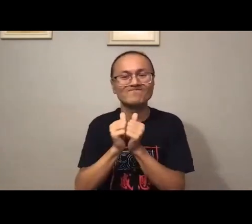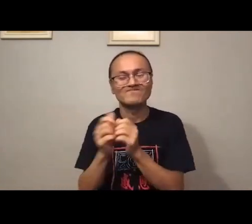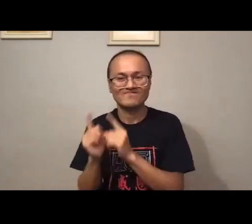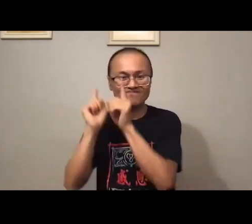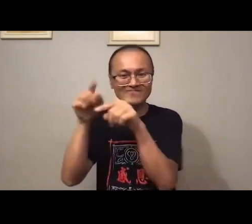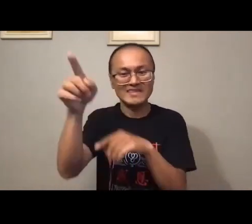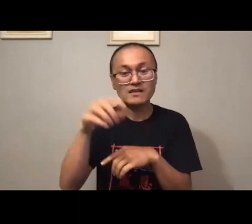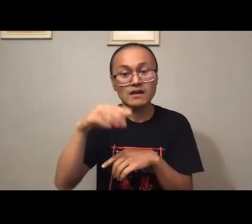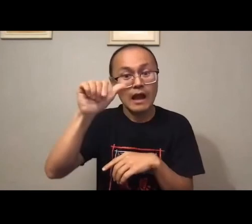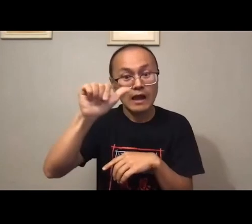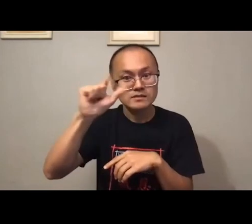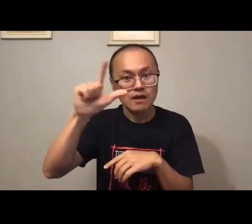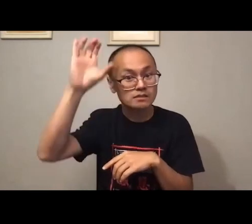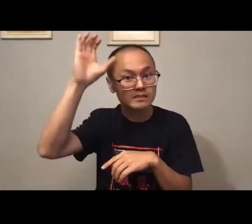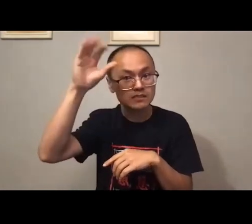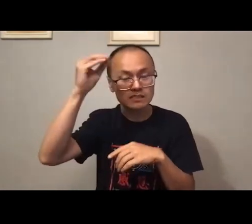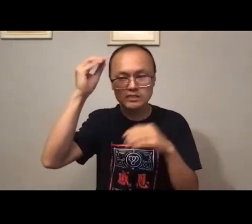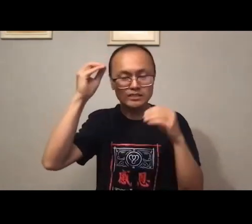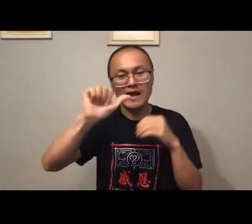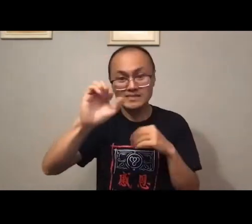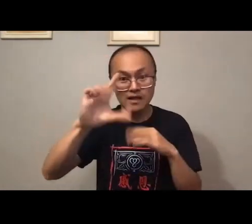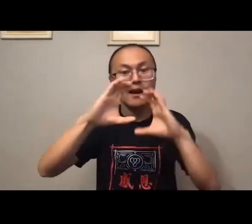And I was there with Sharon.